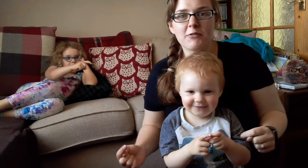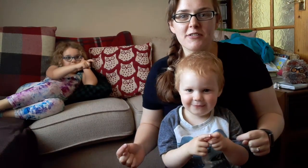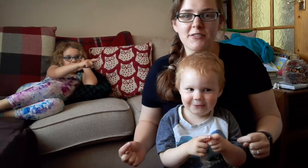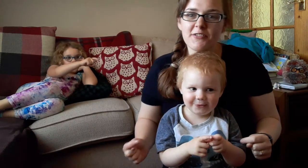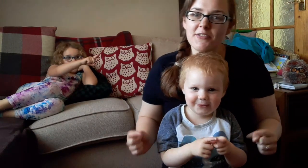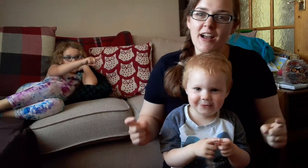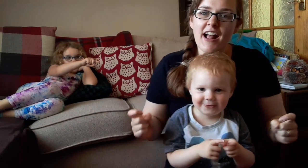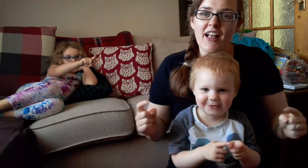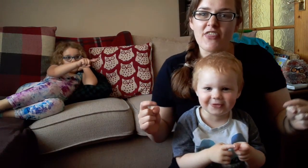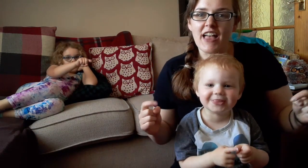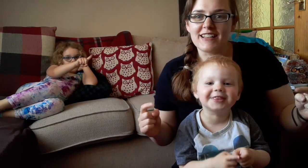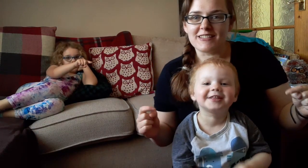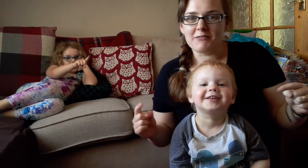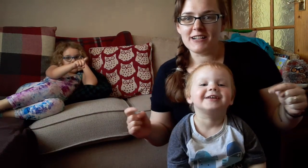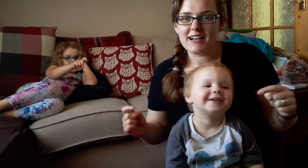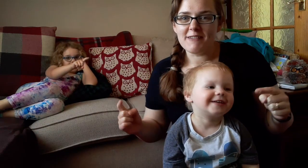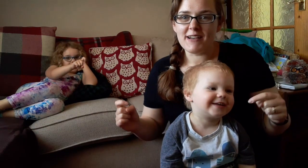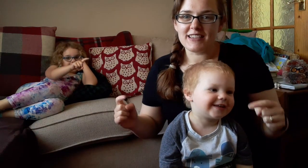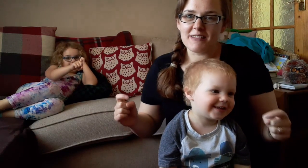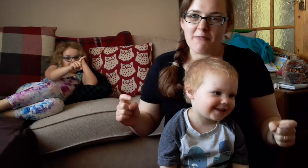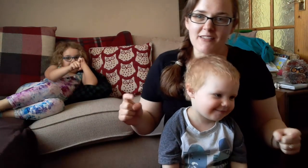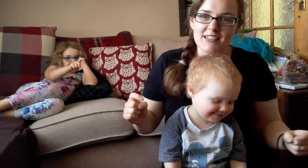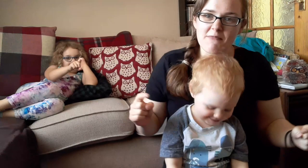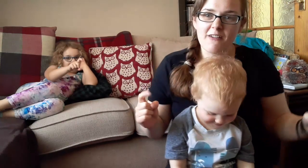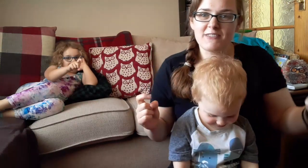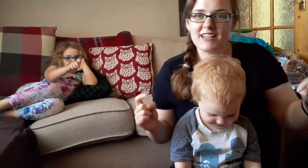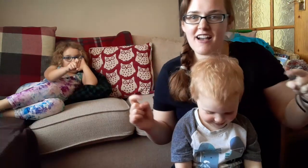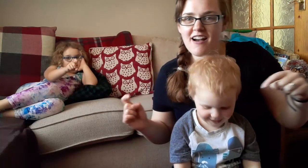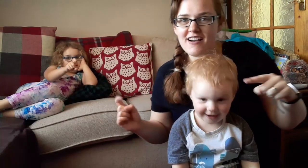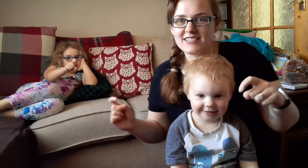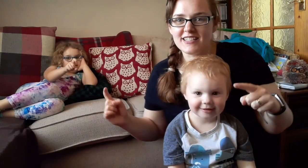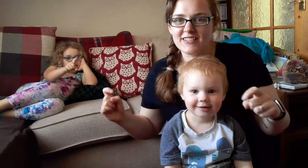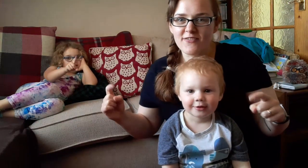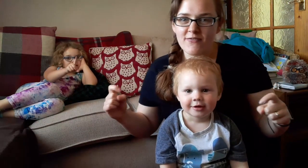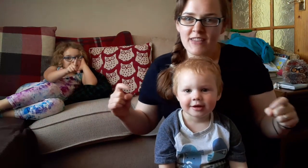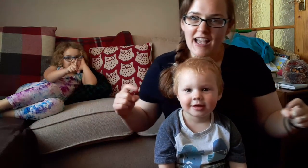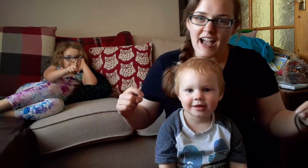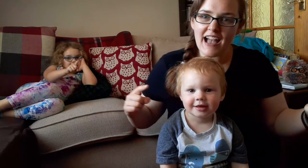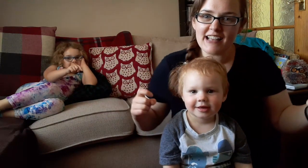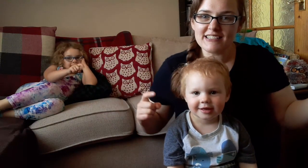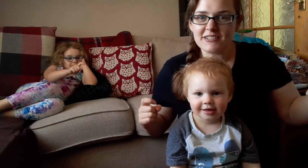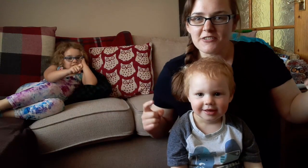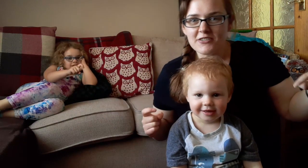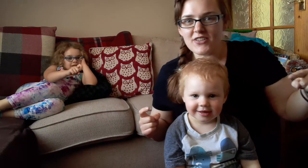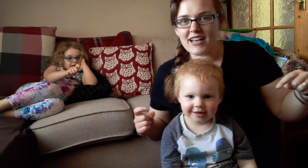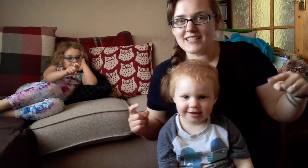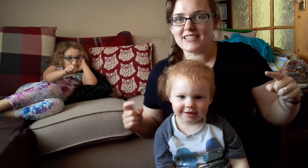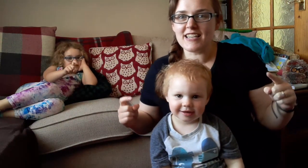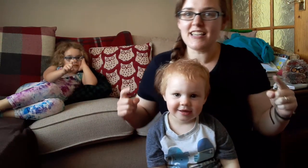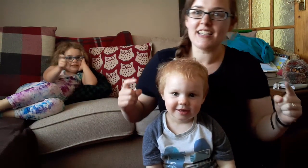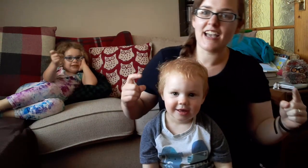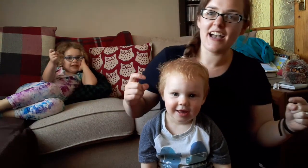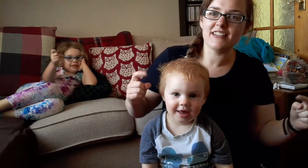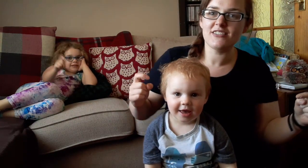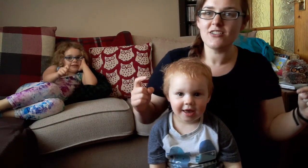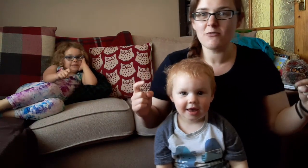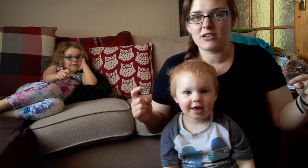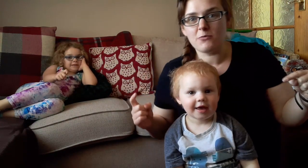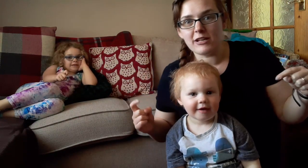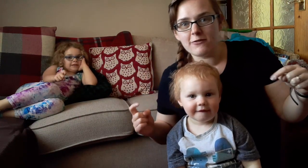Woo. There's a worm at the bottom of the garden, and all that he can you wiggle for